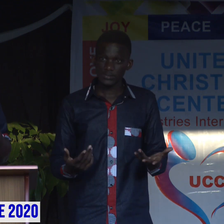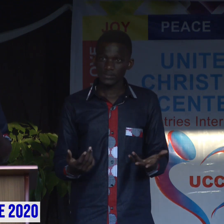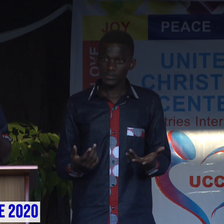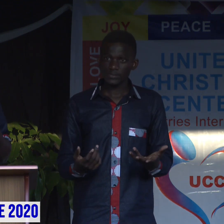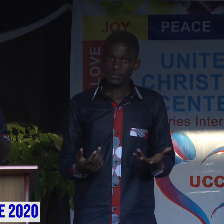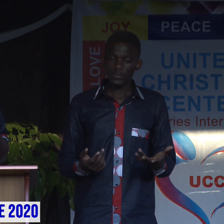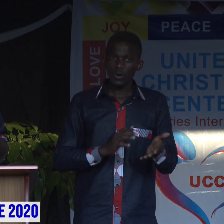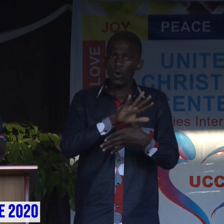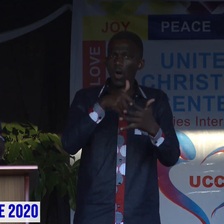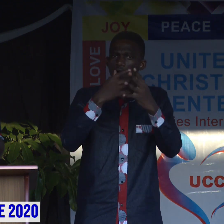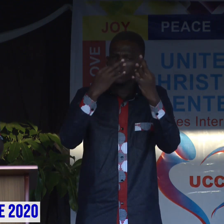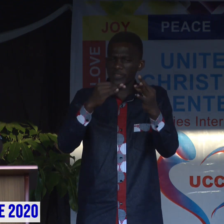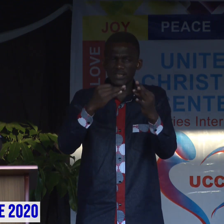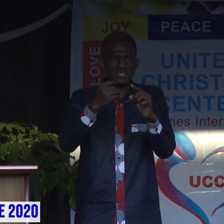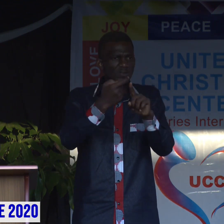of you,